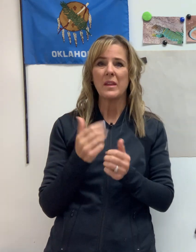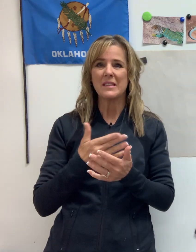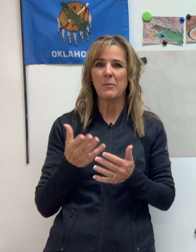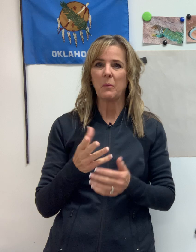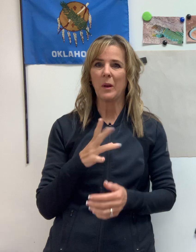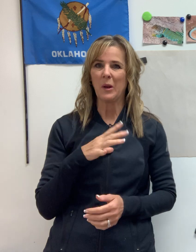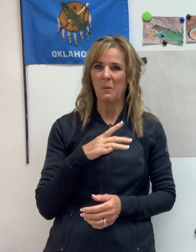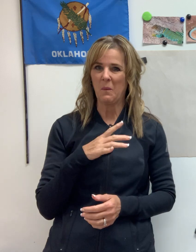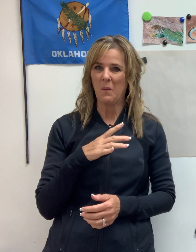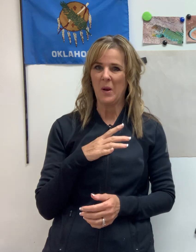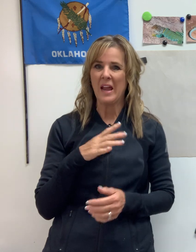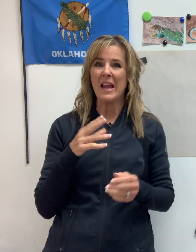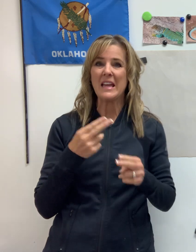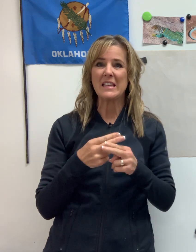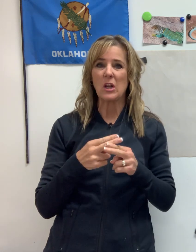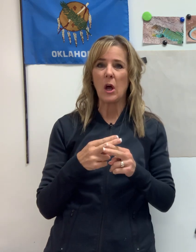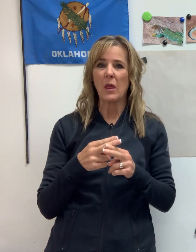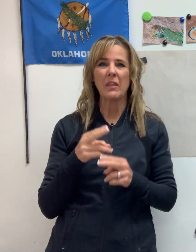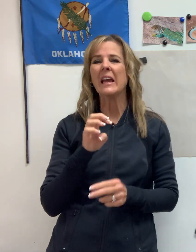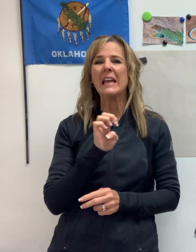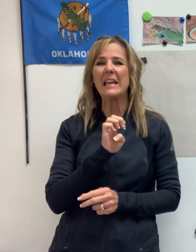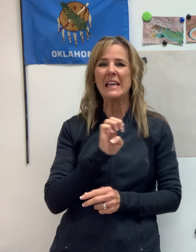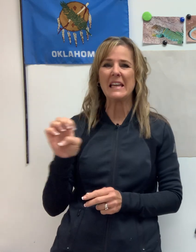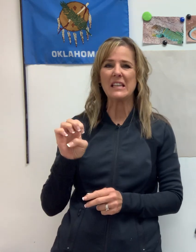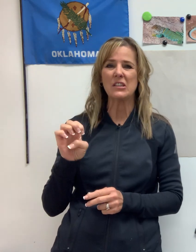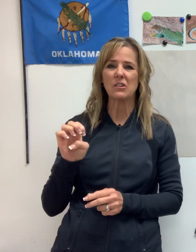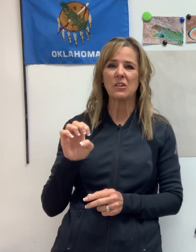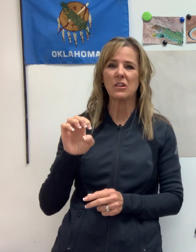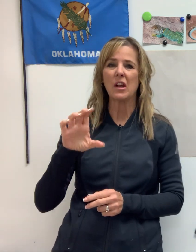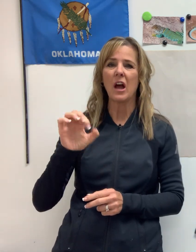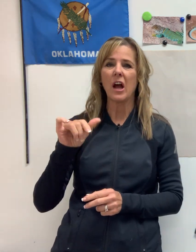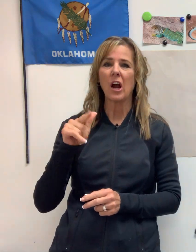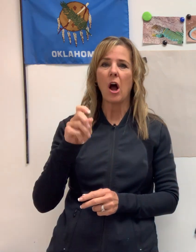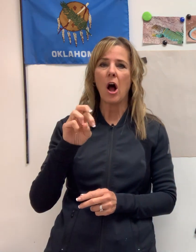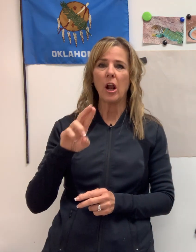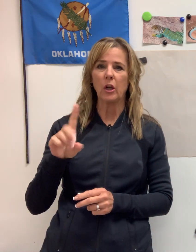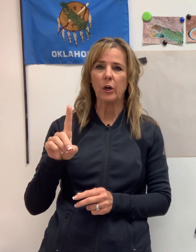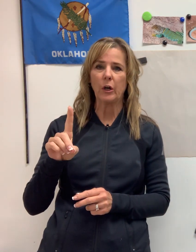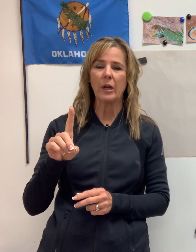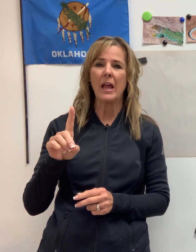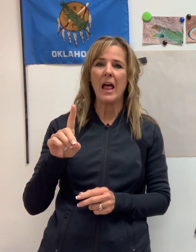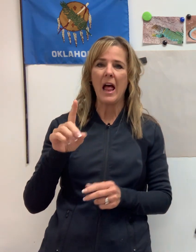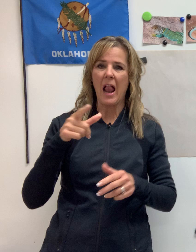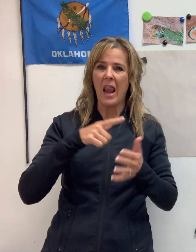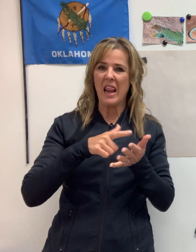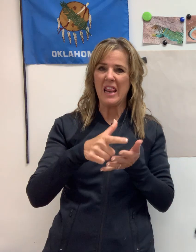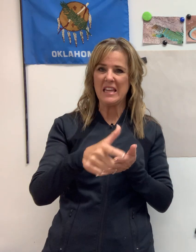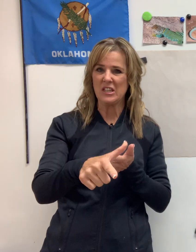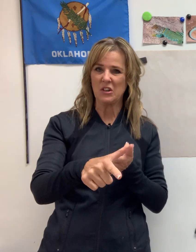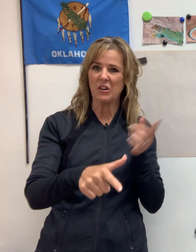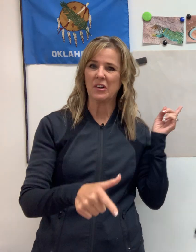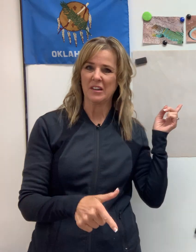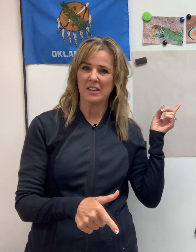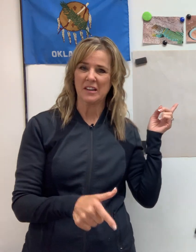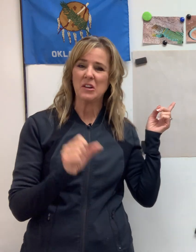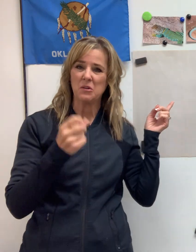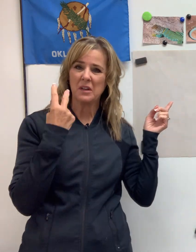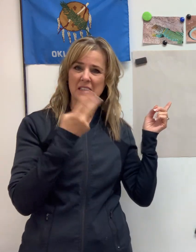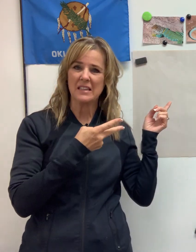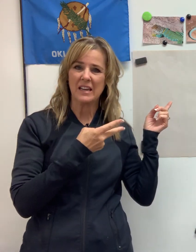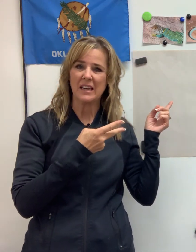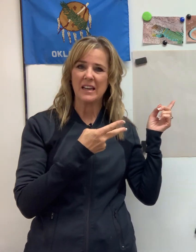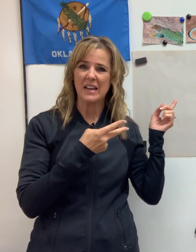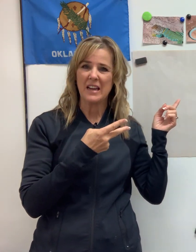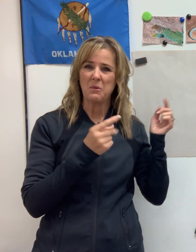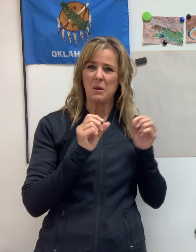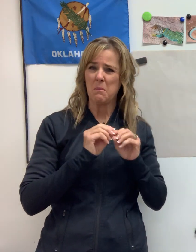really cool. It's called the Eastern Collared Lizard. And so this is the Eastern Collared Lizard. As you can see, he's